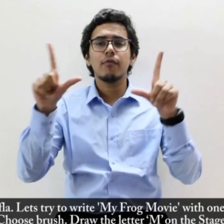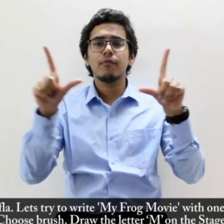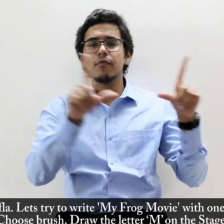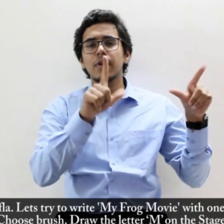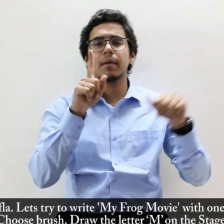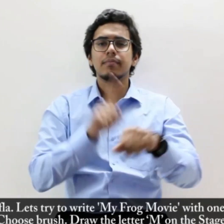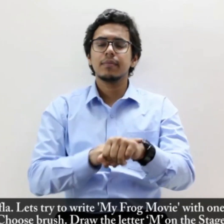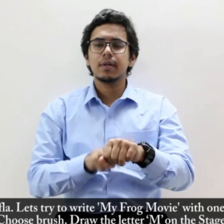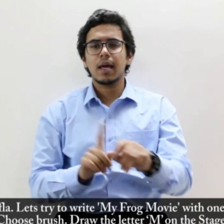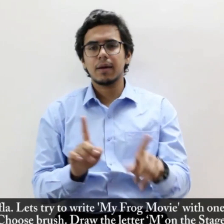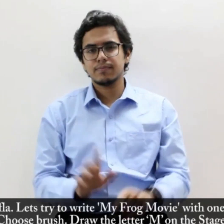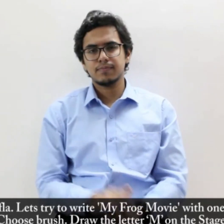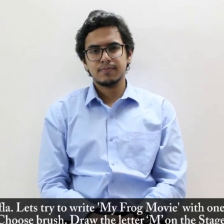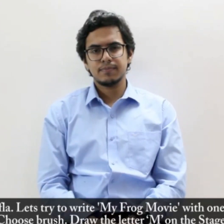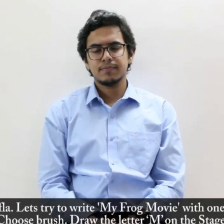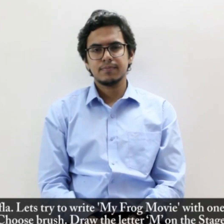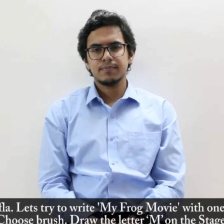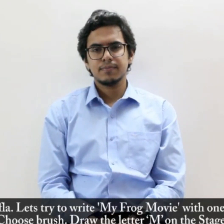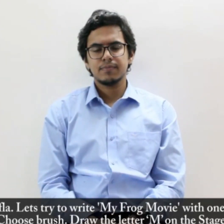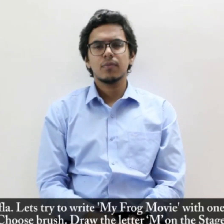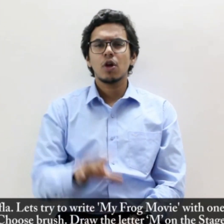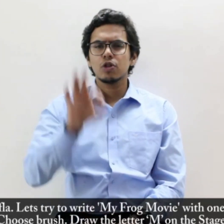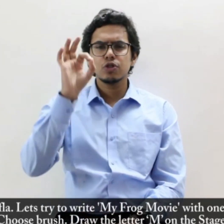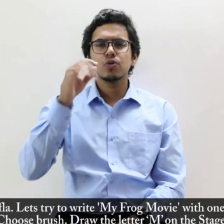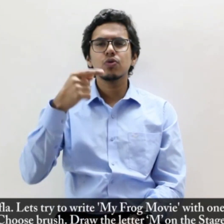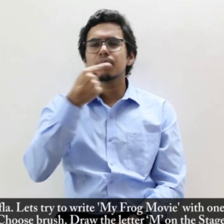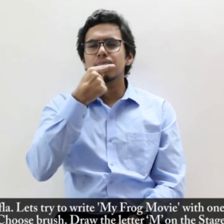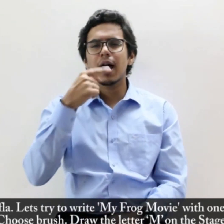brush, draw the letter M on the stage.